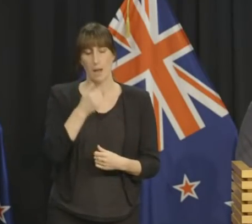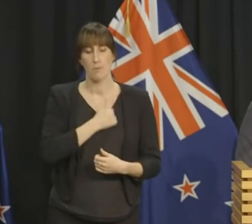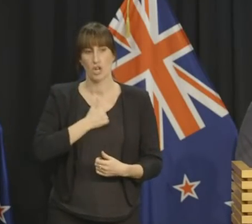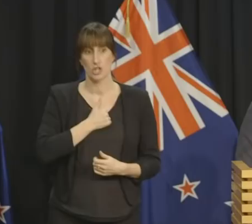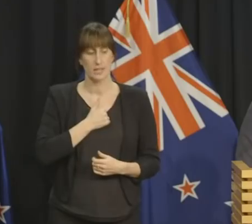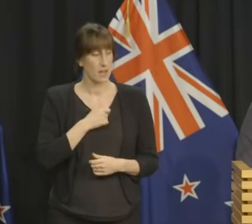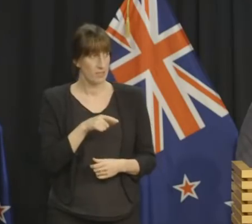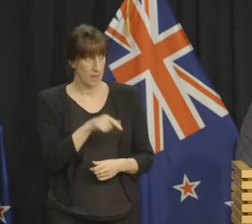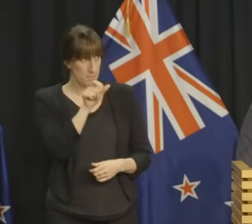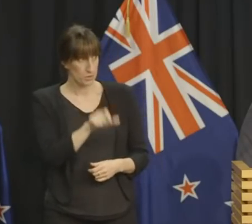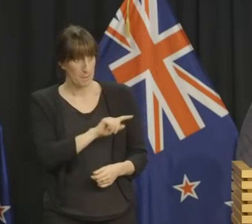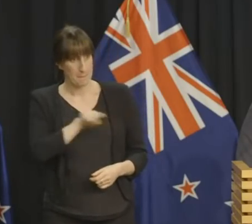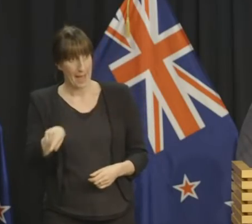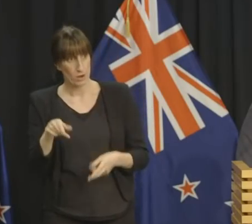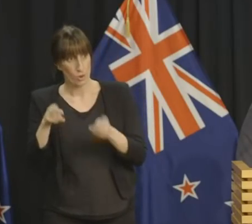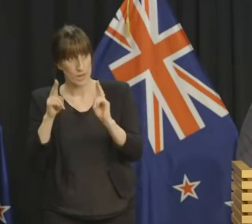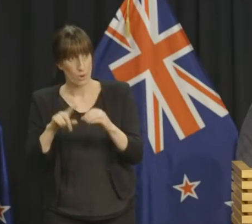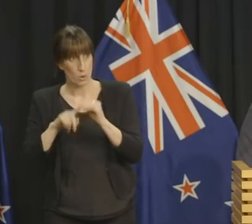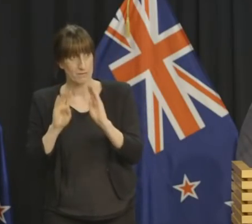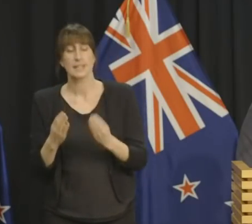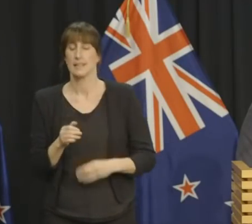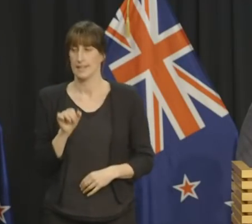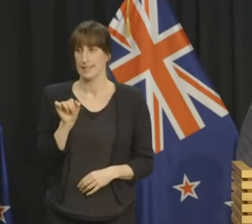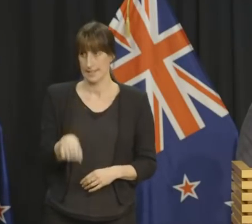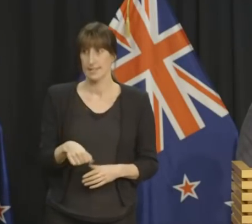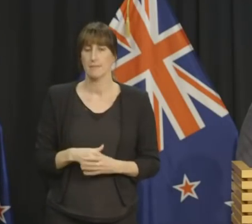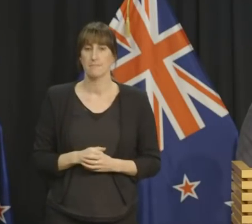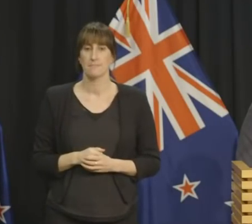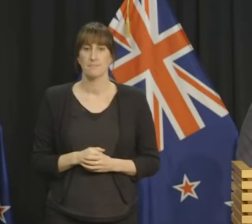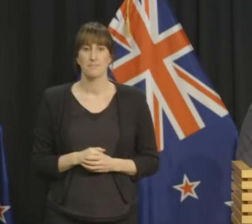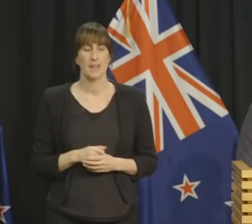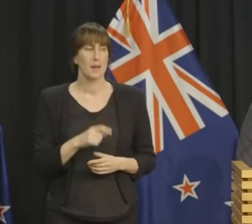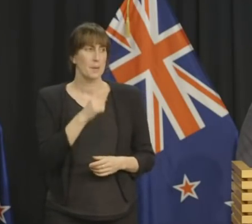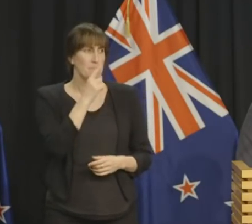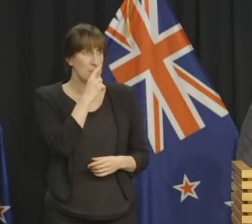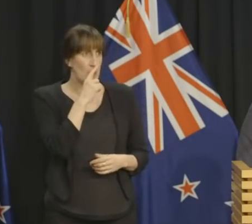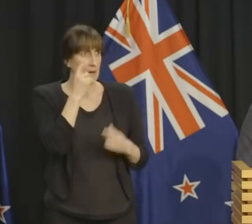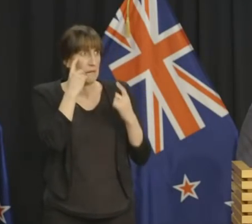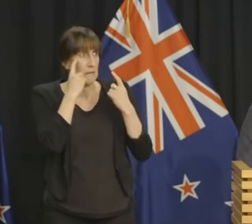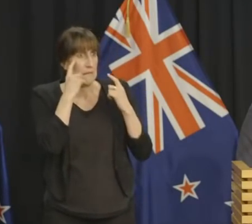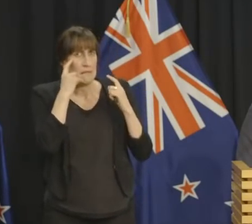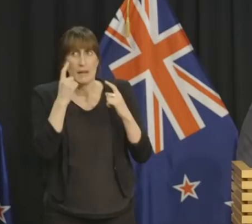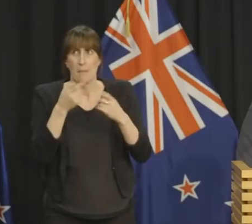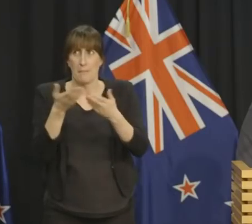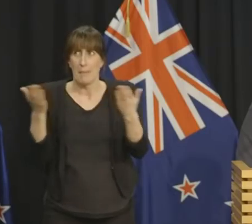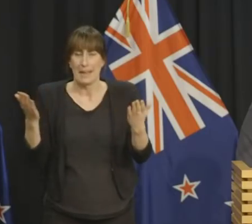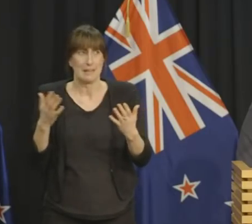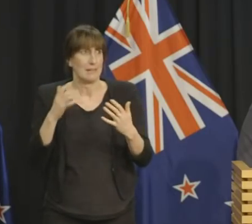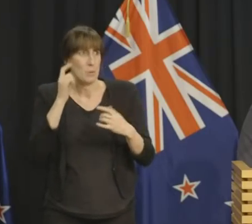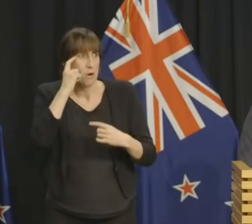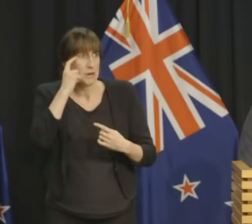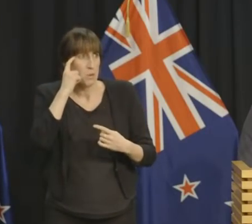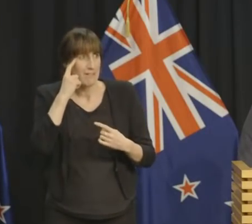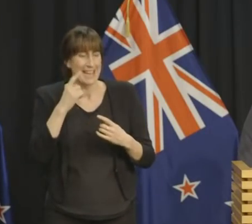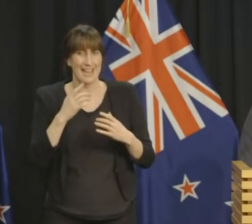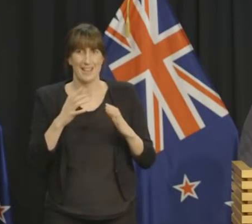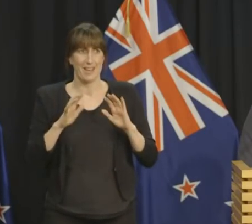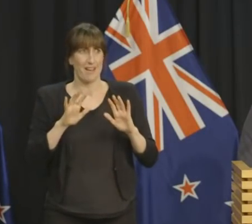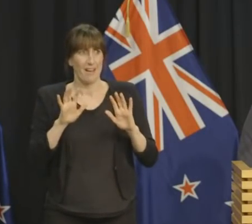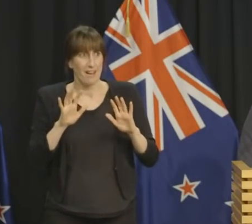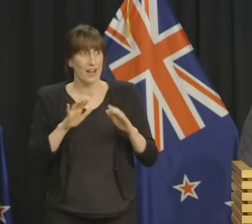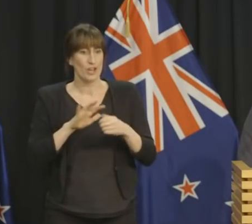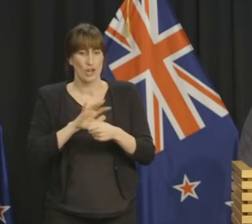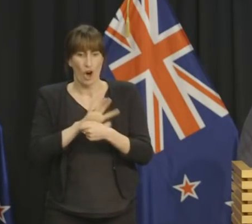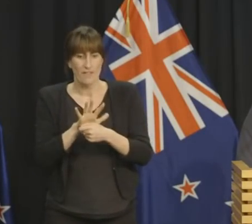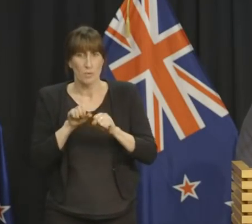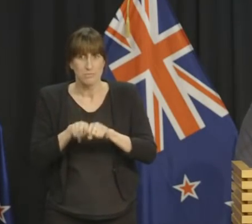quarantine. People might be feeling quite anxious about this. It's a lot of people's worst fears. What would you say to them? Look, as I said, the